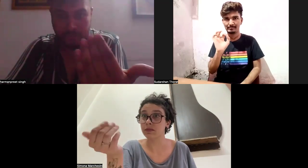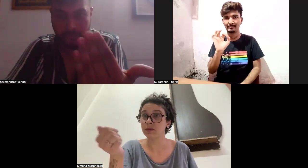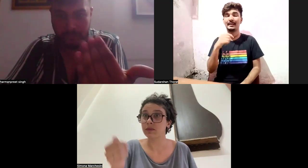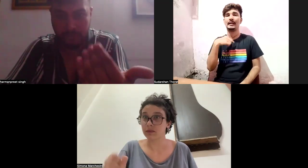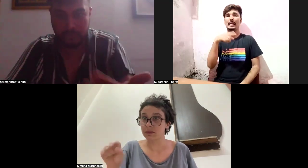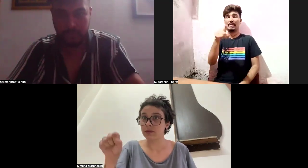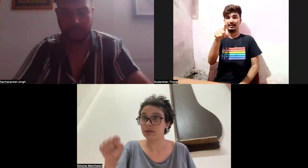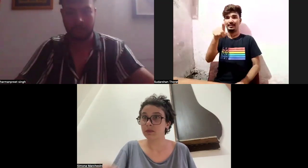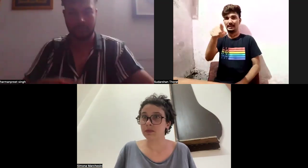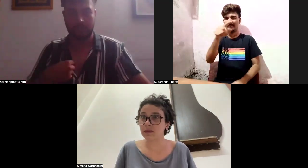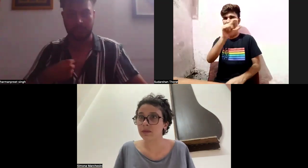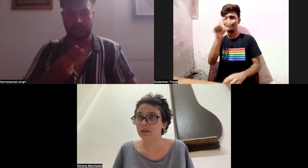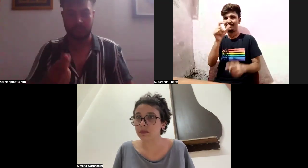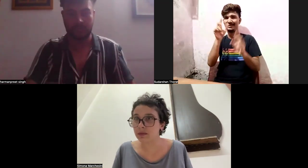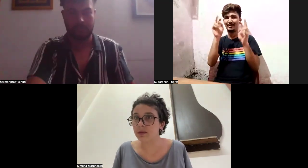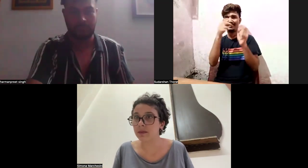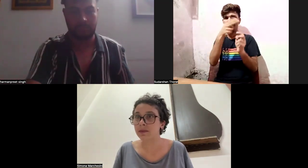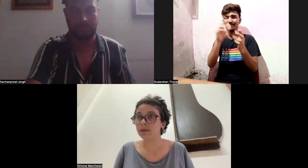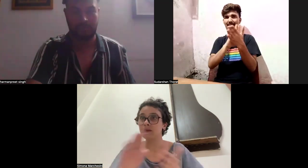Okay, hello.